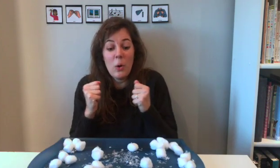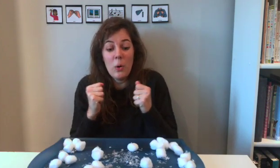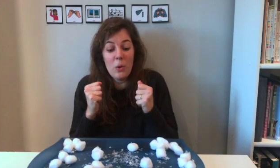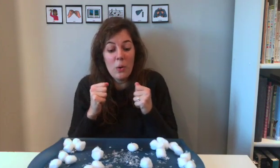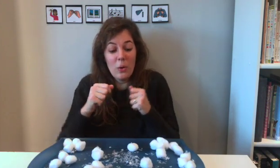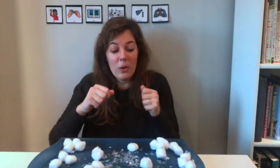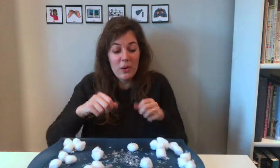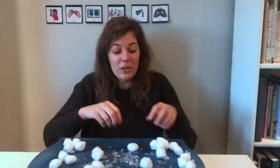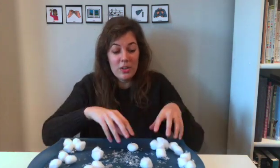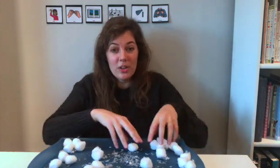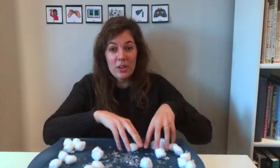cold